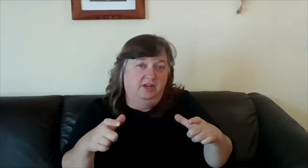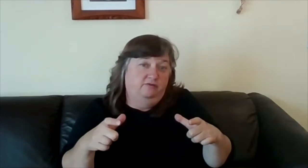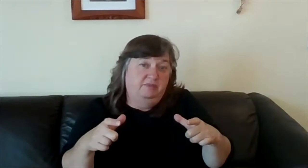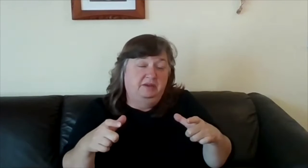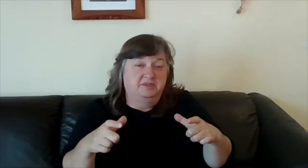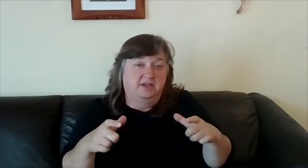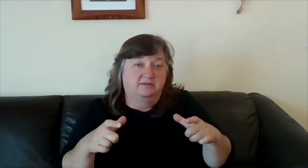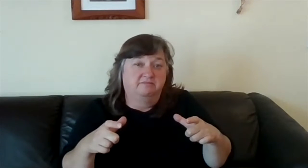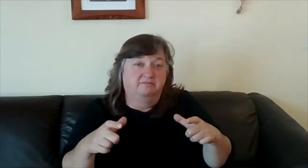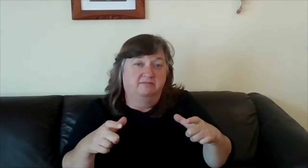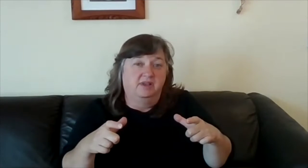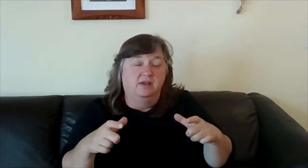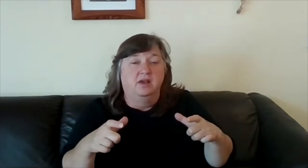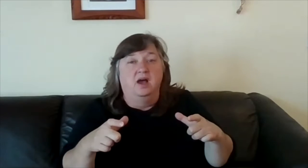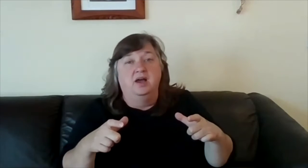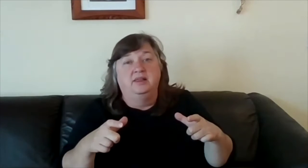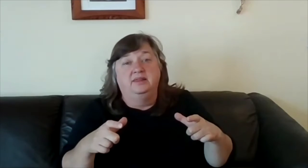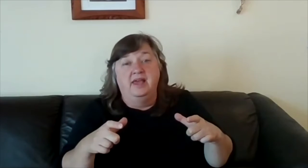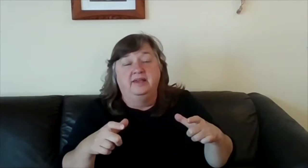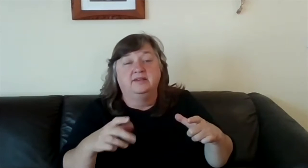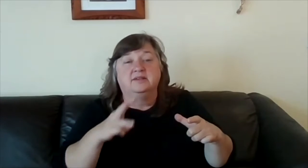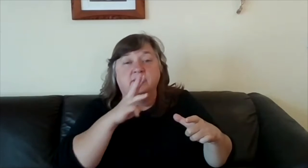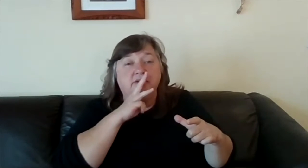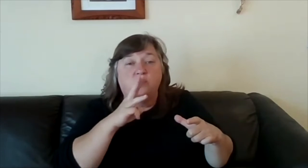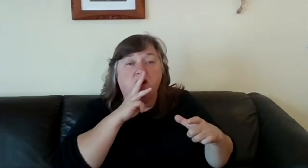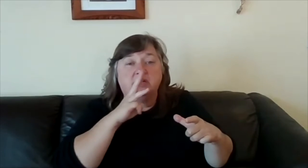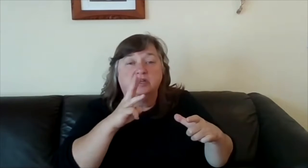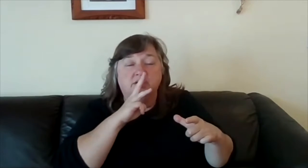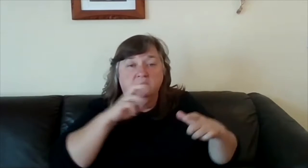of medium size. A lake is going to be water,